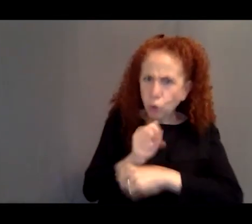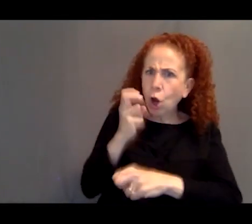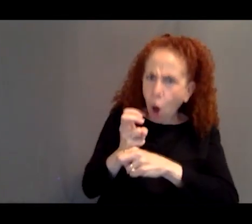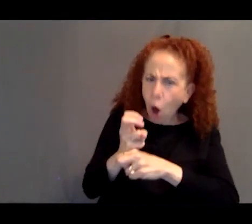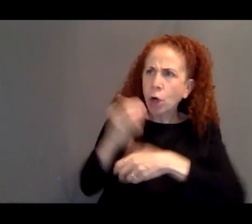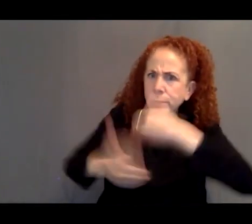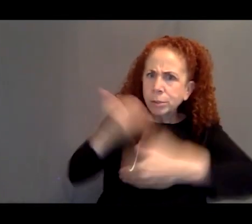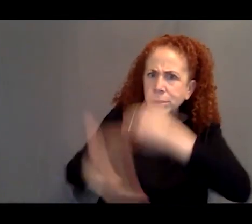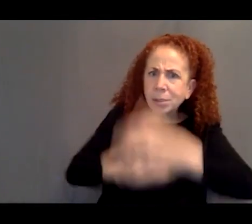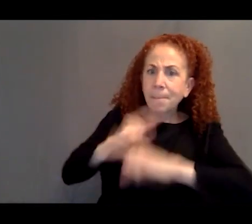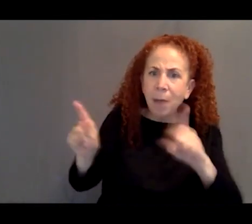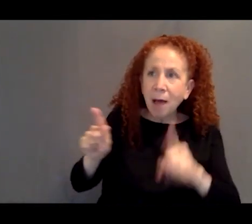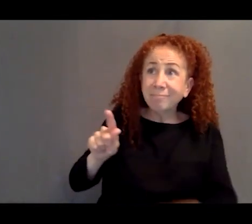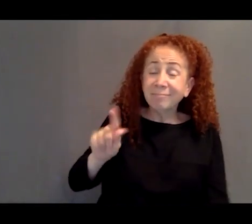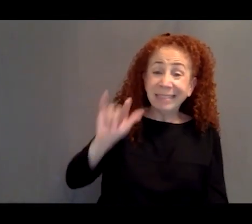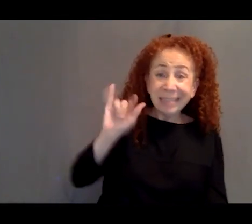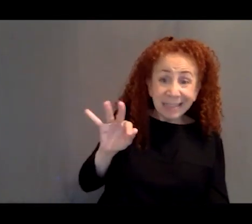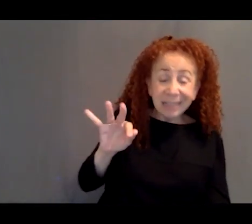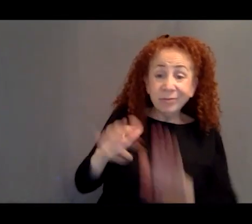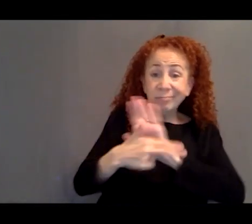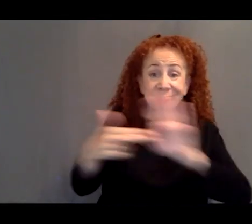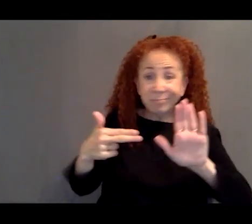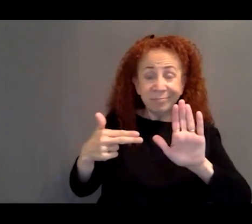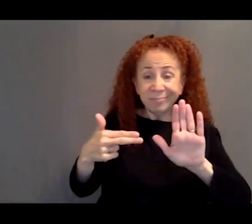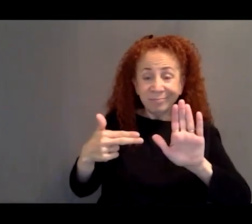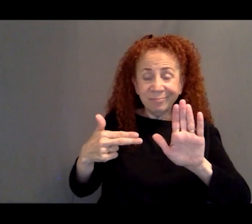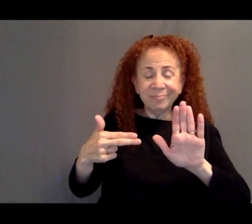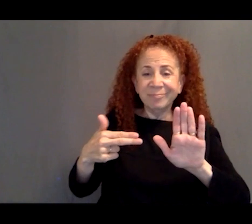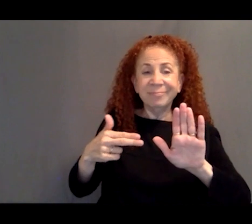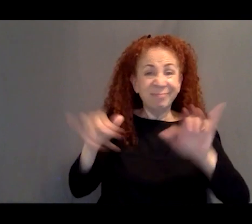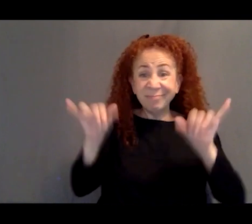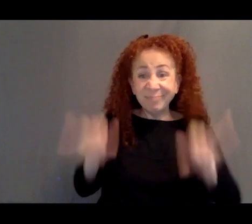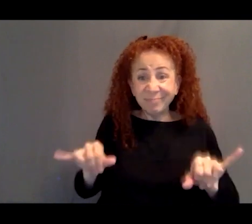it would definitely not happen if my immigration status didn't change.